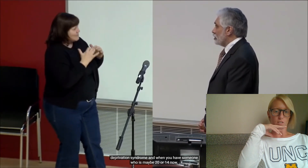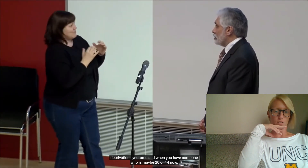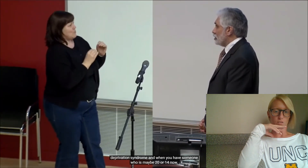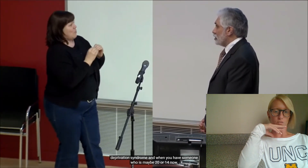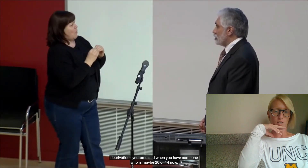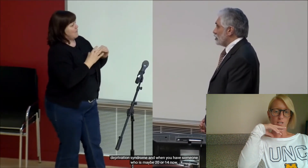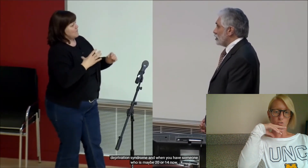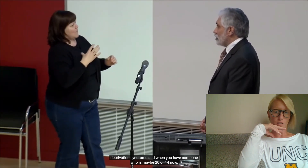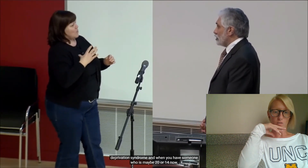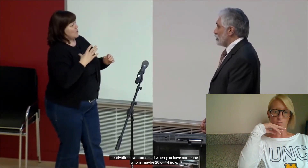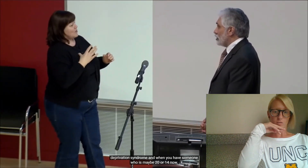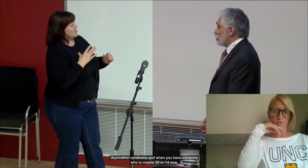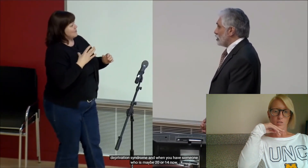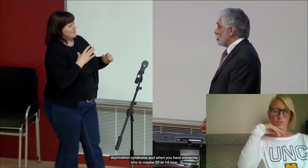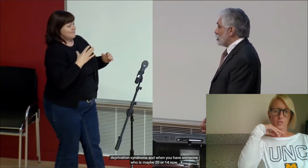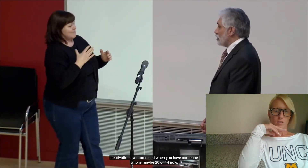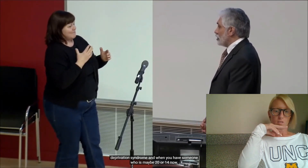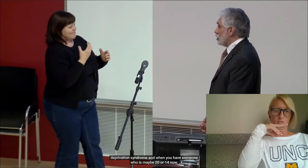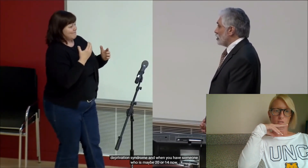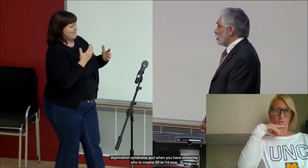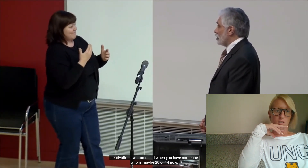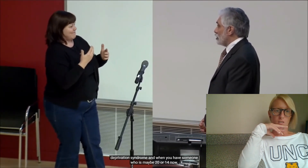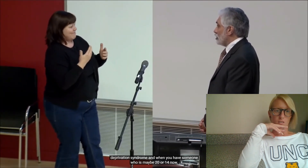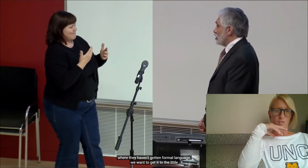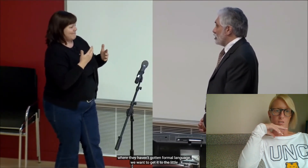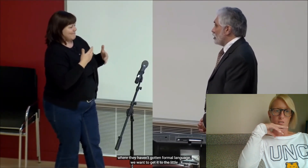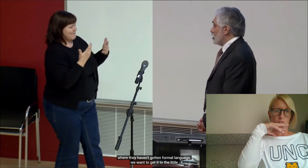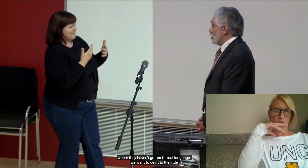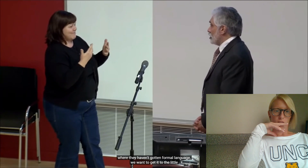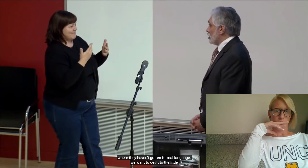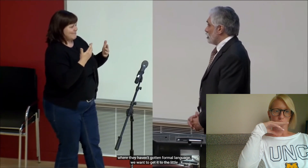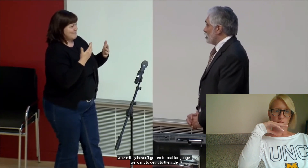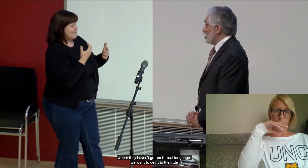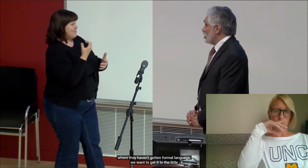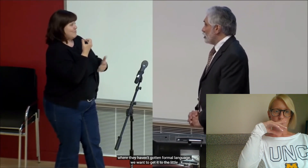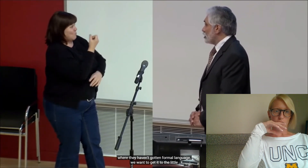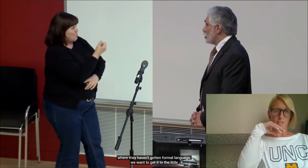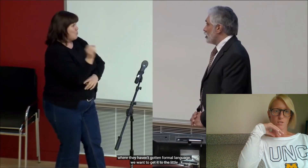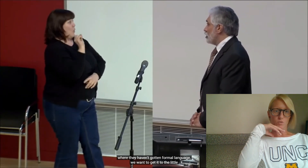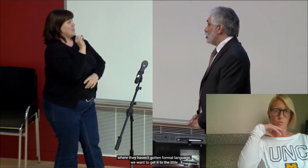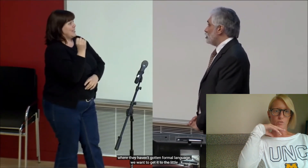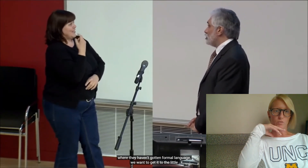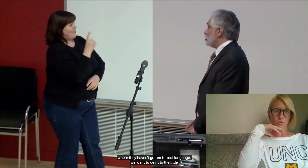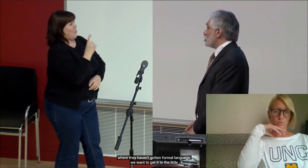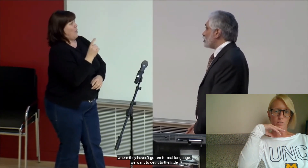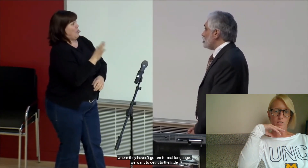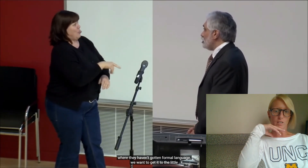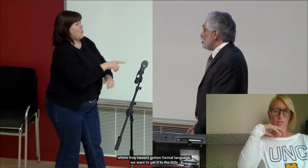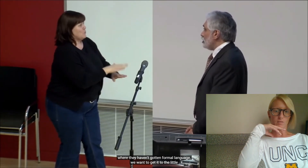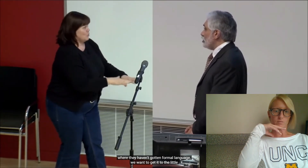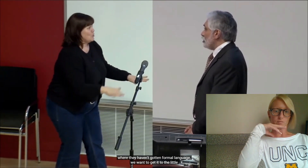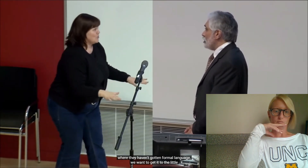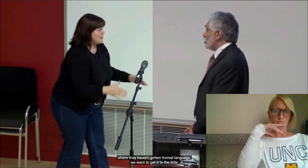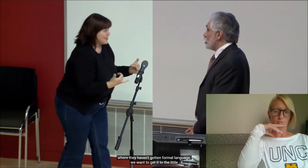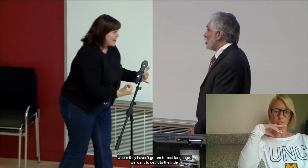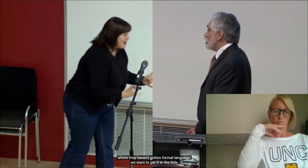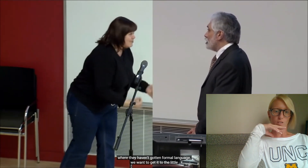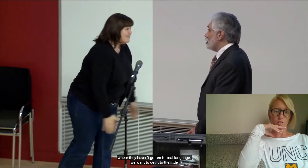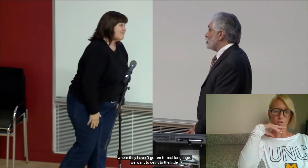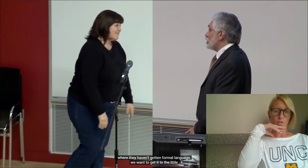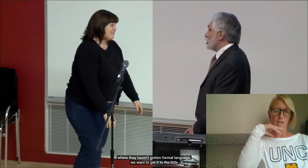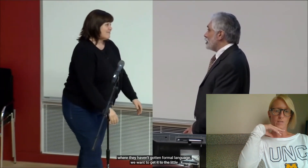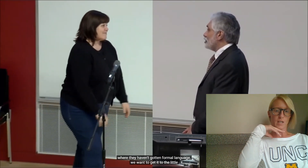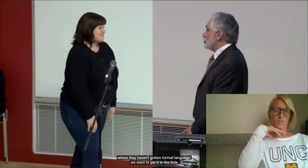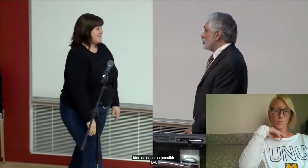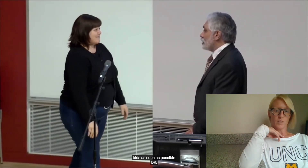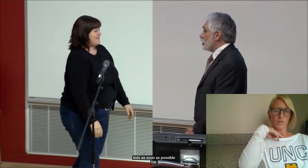someone who's maybe 14 years 20 or age, 14 now, where they haven't gotten and they don't know formal what to language, do when we